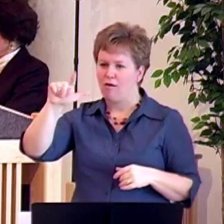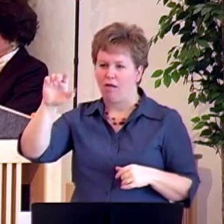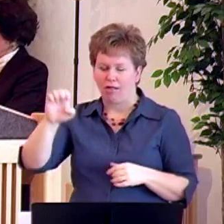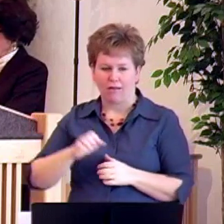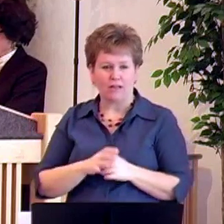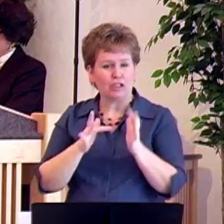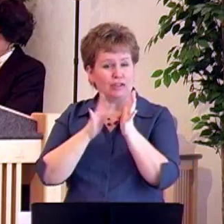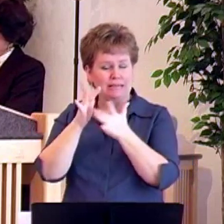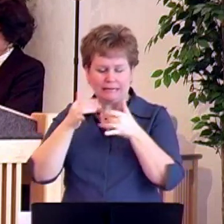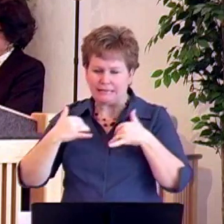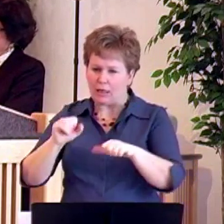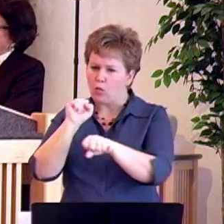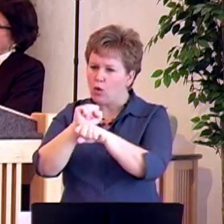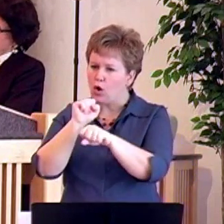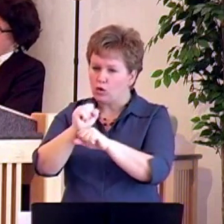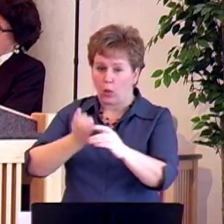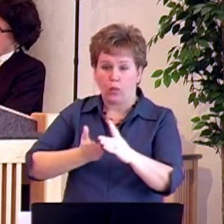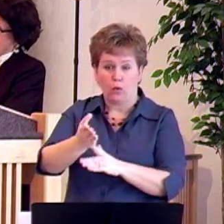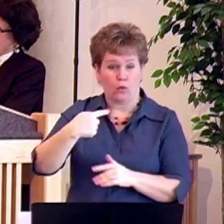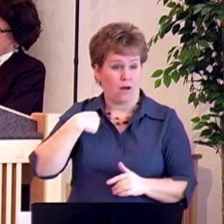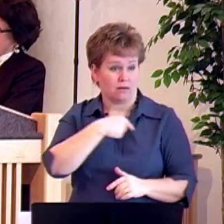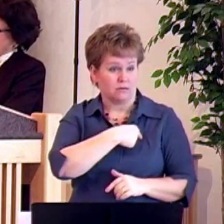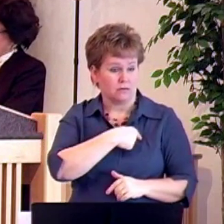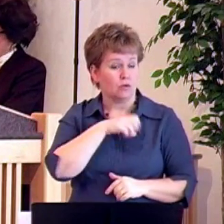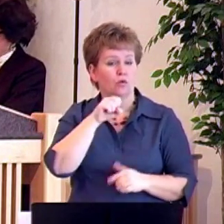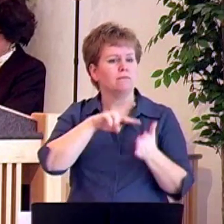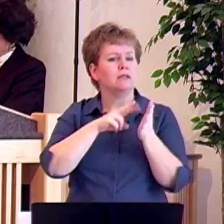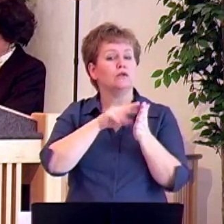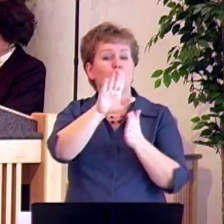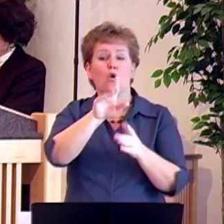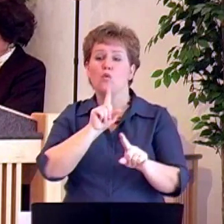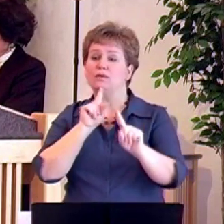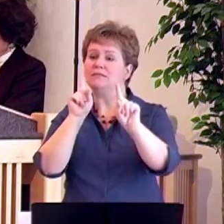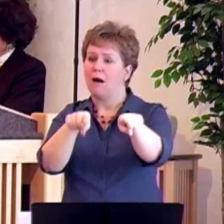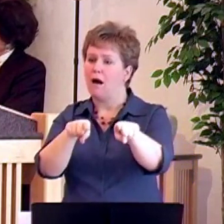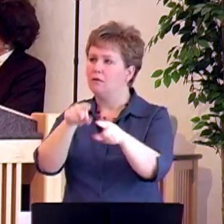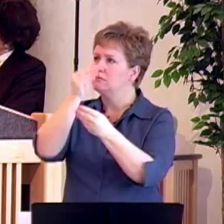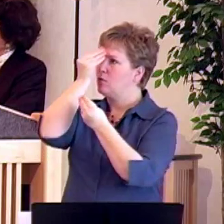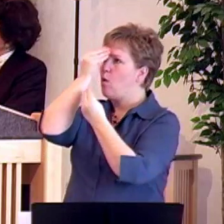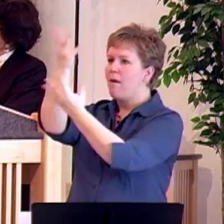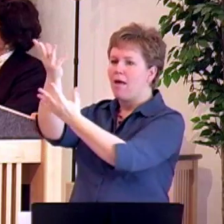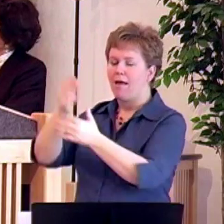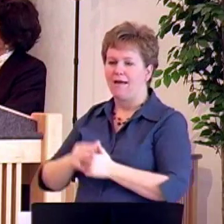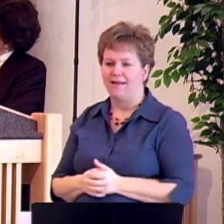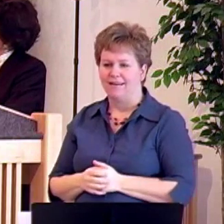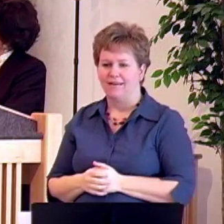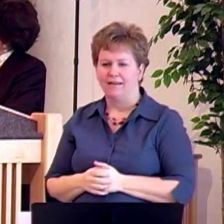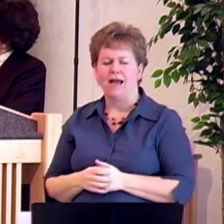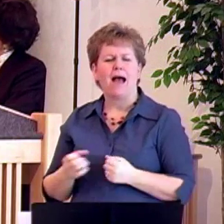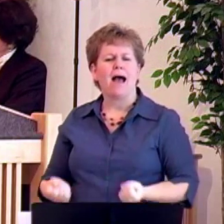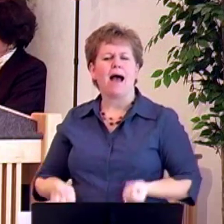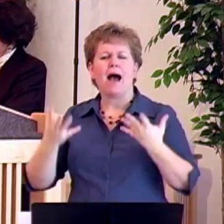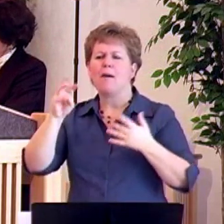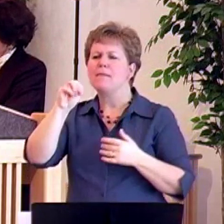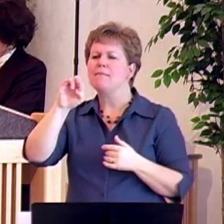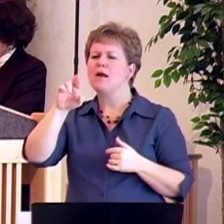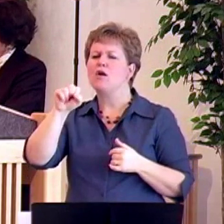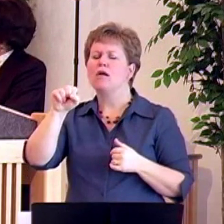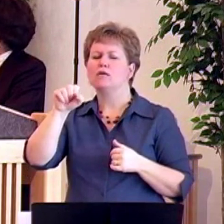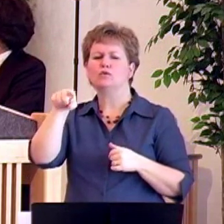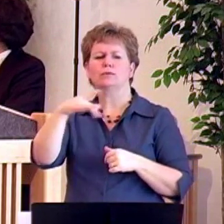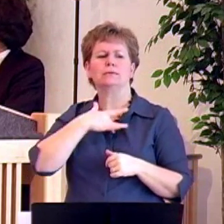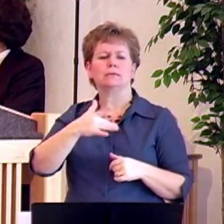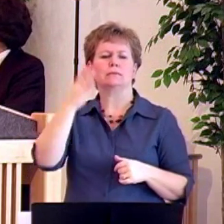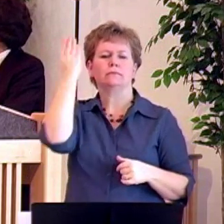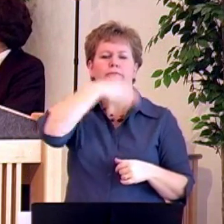chooses to work through us, our response is crucial as well. How many miracles have we missed